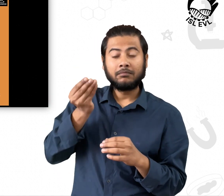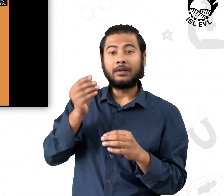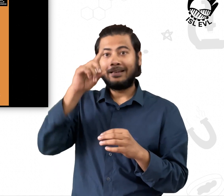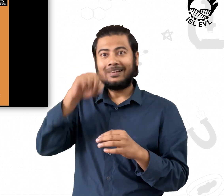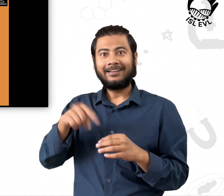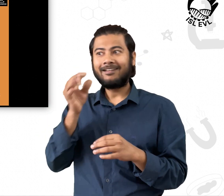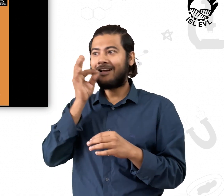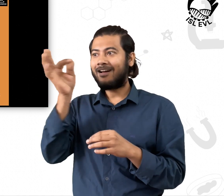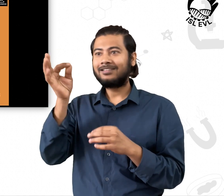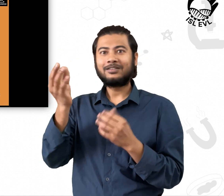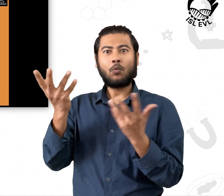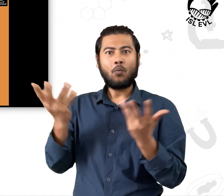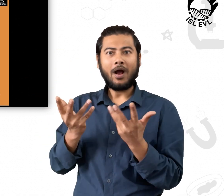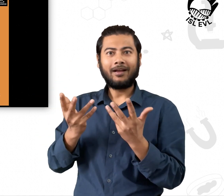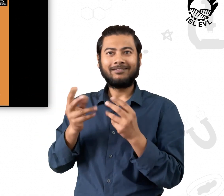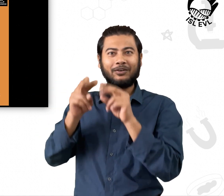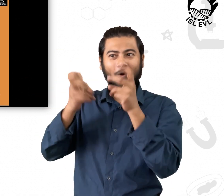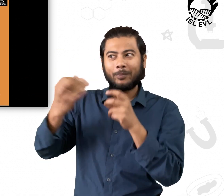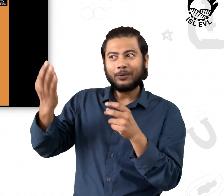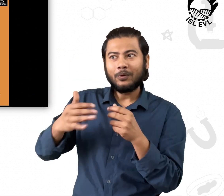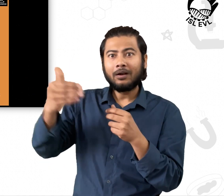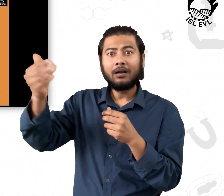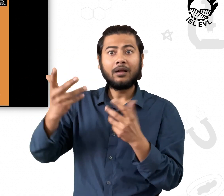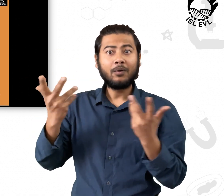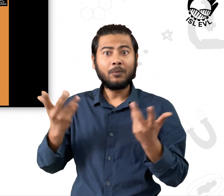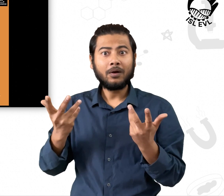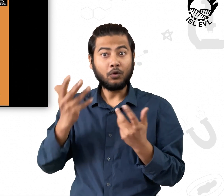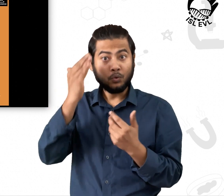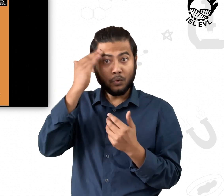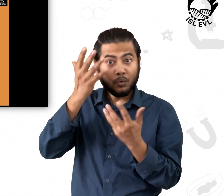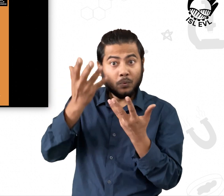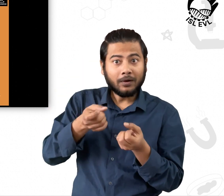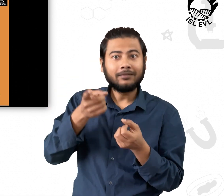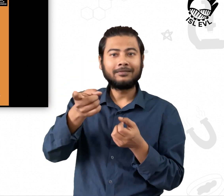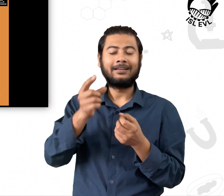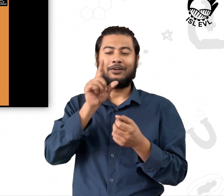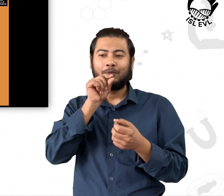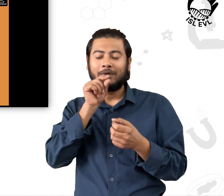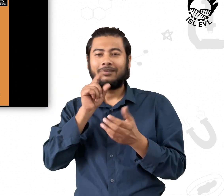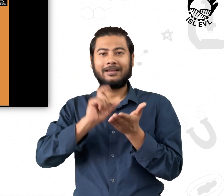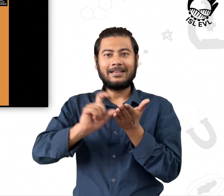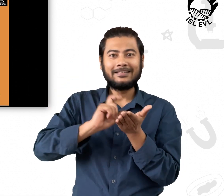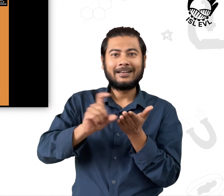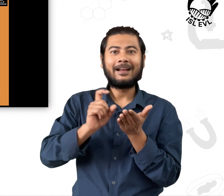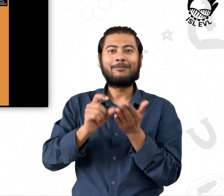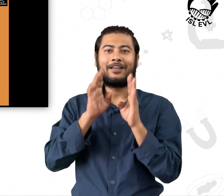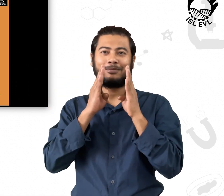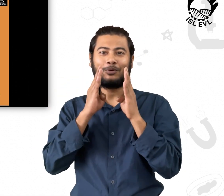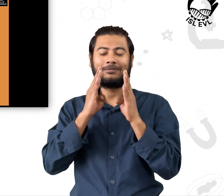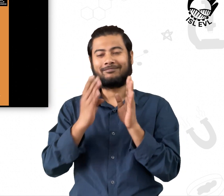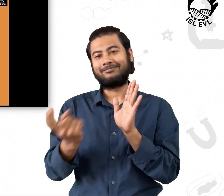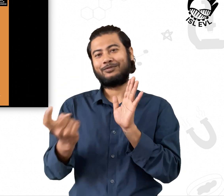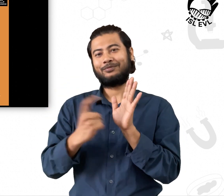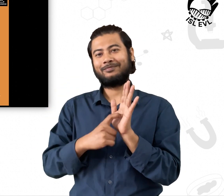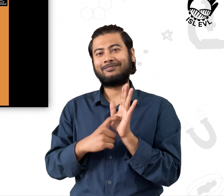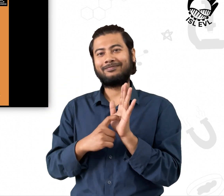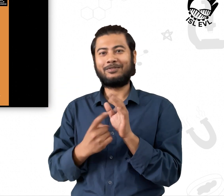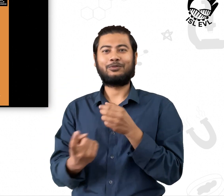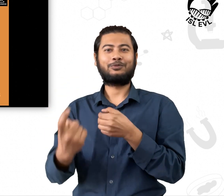And for more updates on the podcast, follow at India Asks Why and at India Bioscience on Instagram and